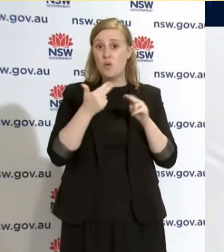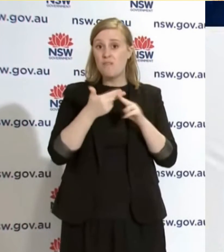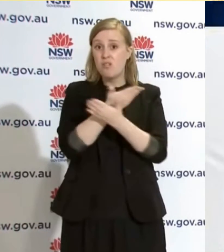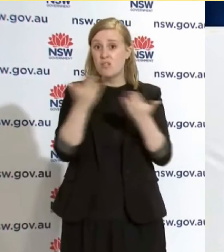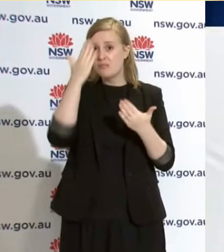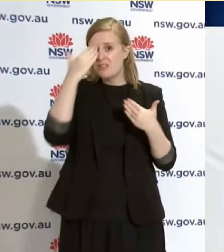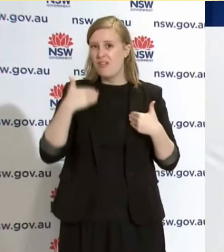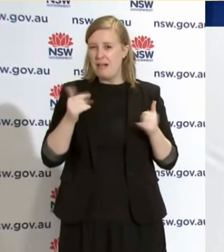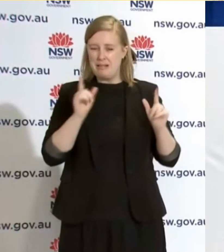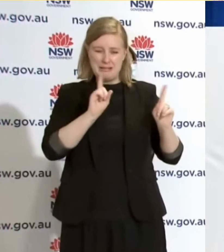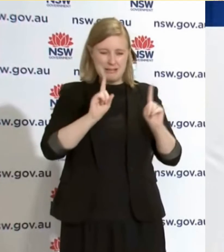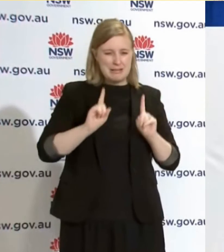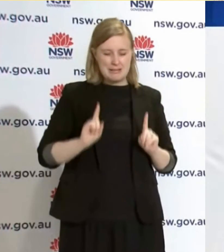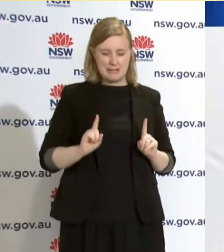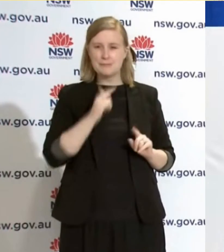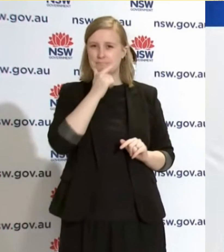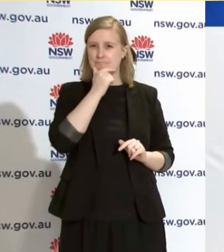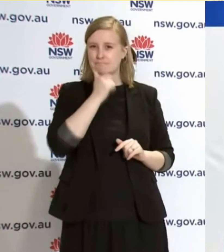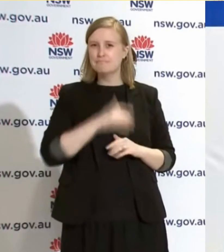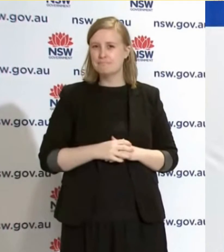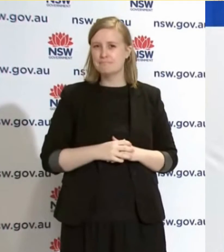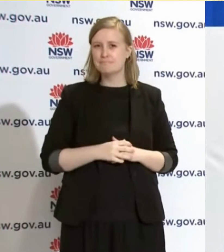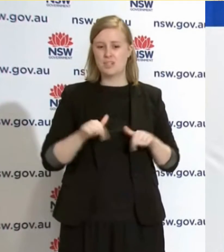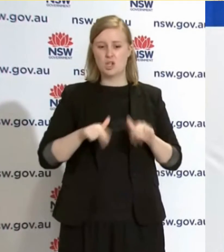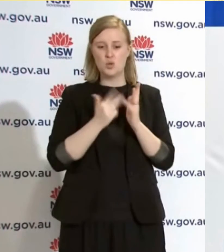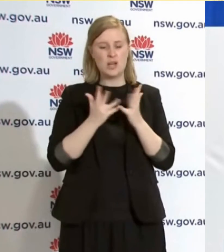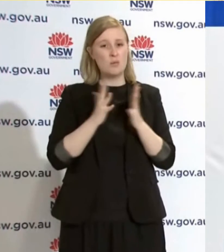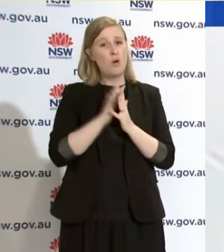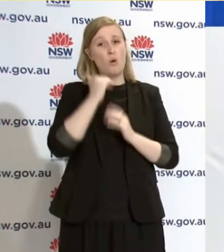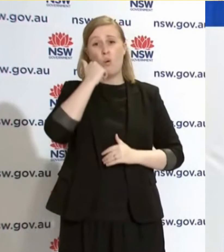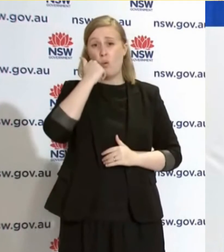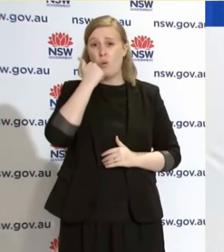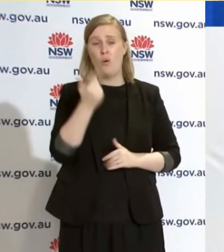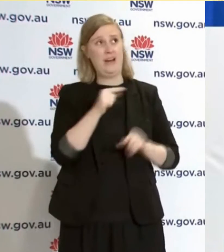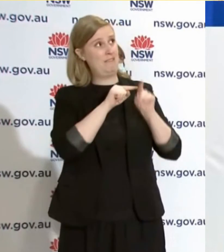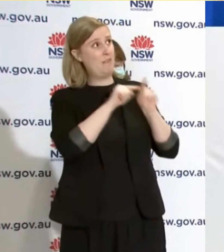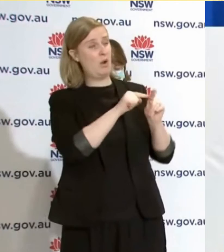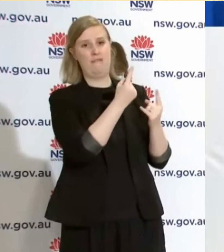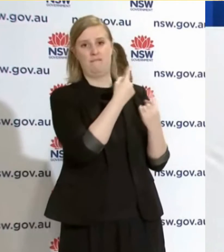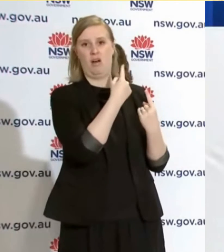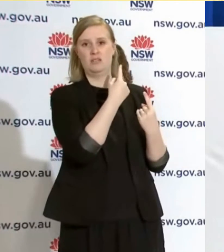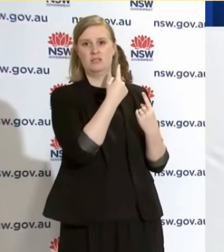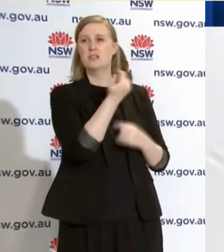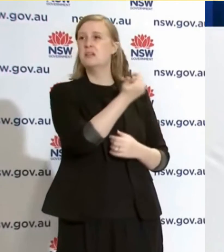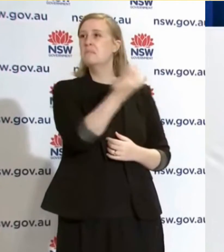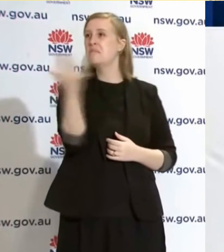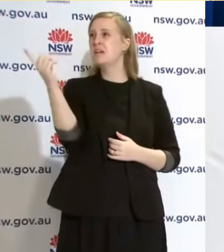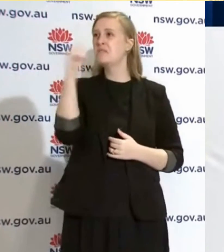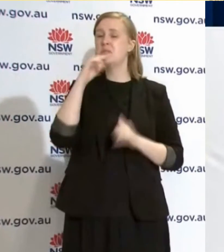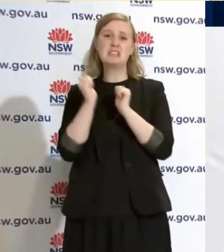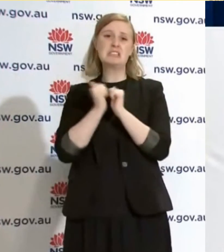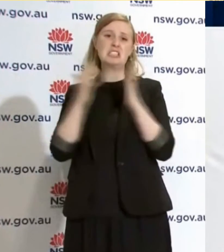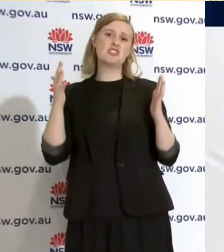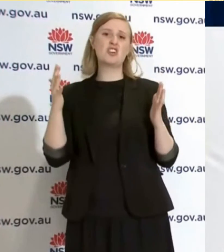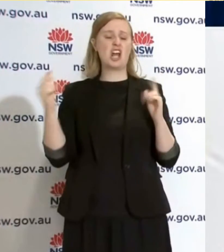we've always done in New South Wales. And you know, everybody judges every decision we make, and that's fine. But please judge